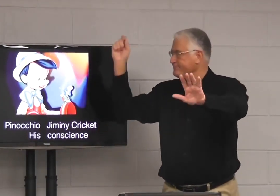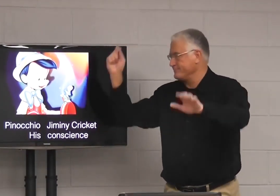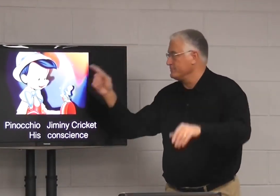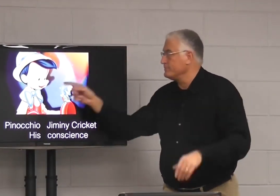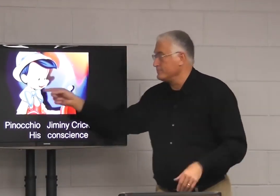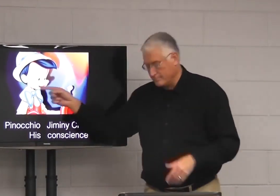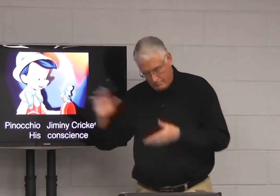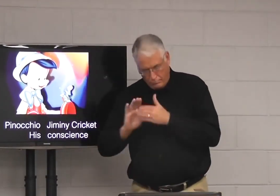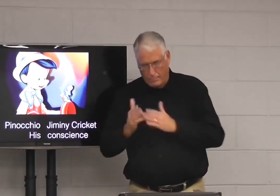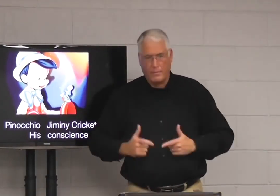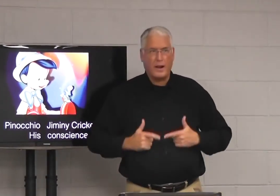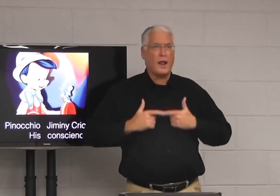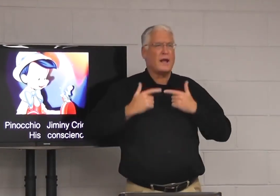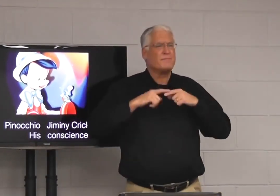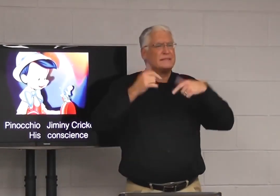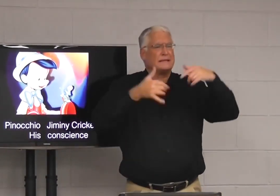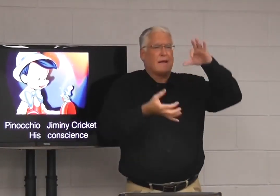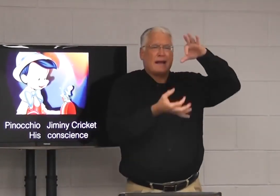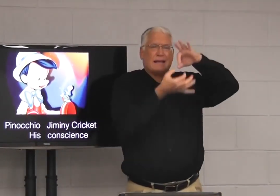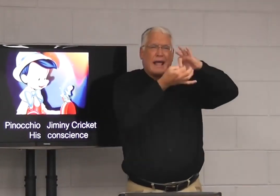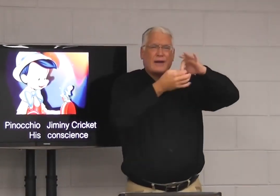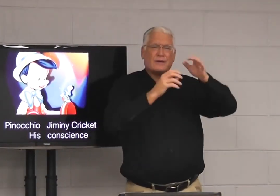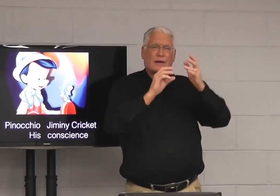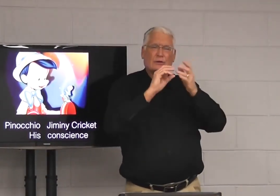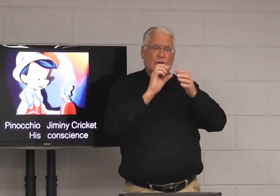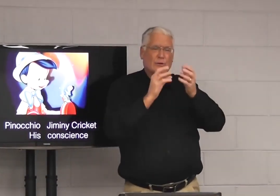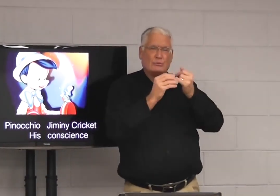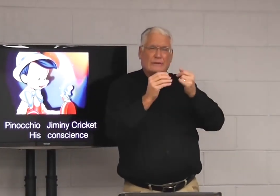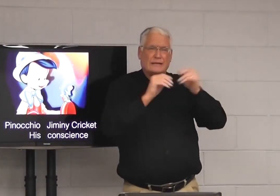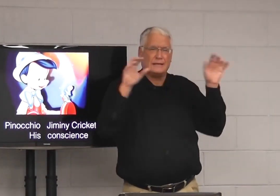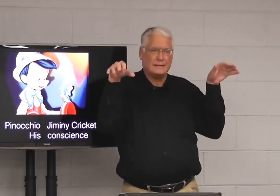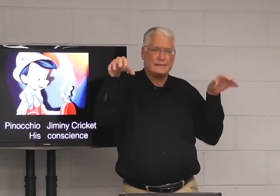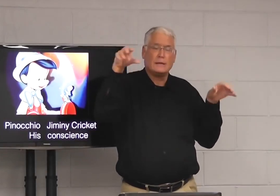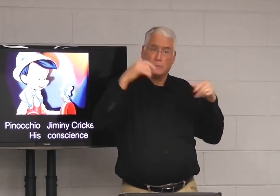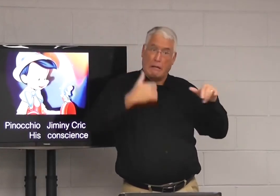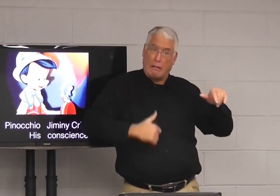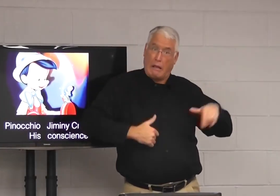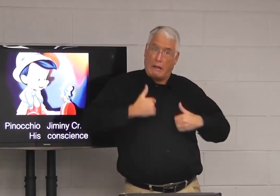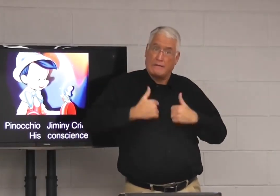who had power, made the puppet become alive.